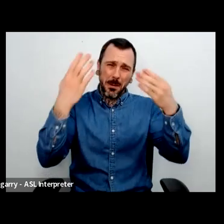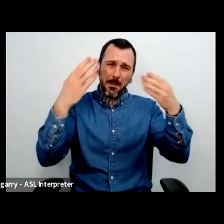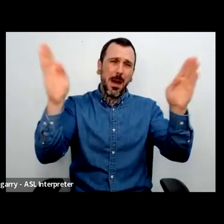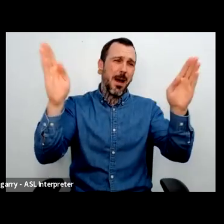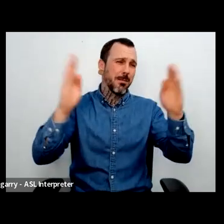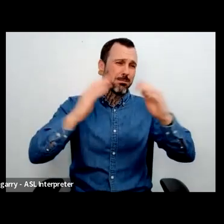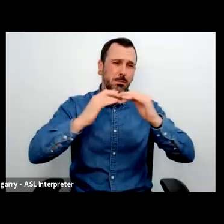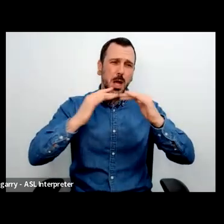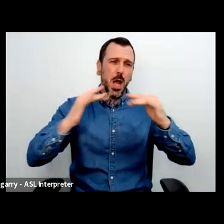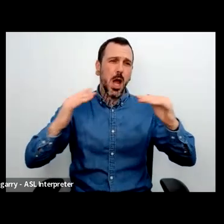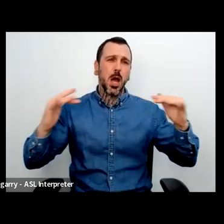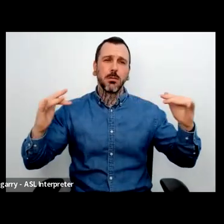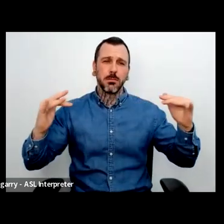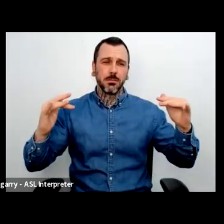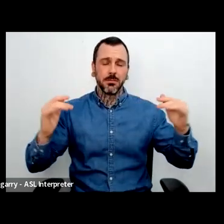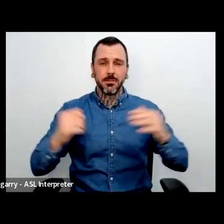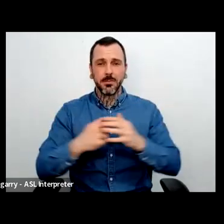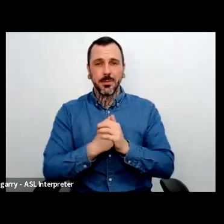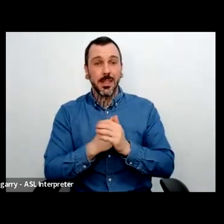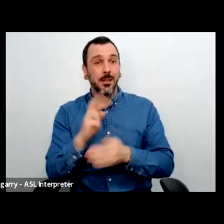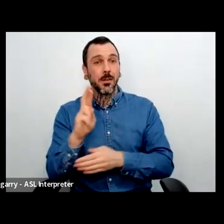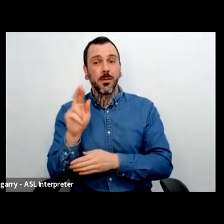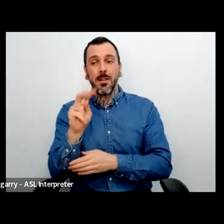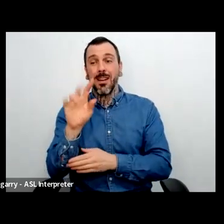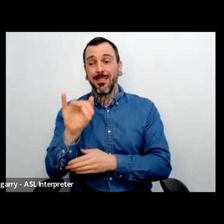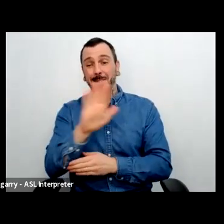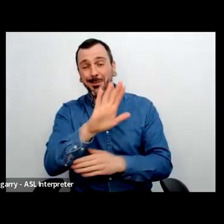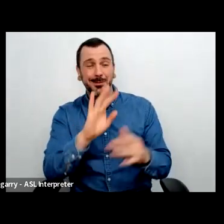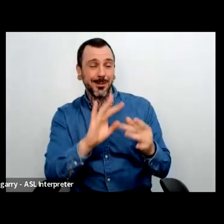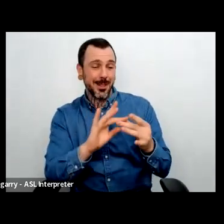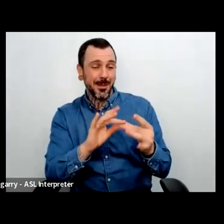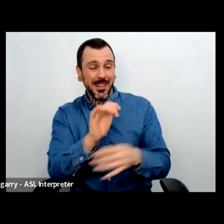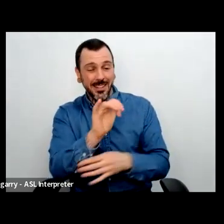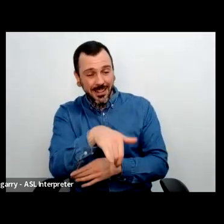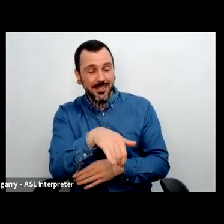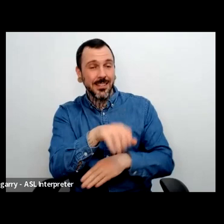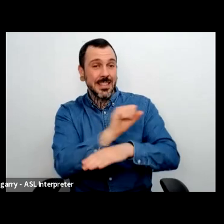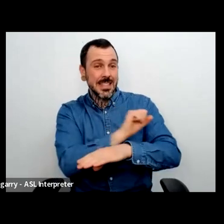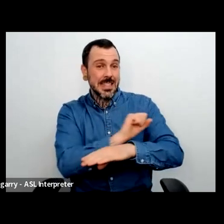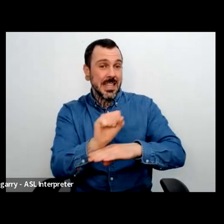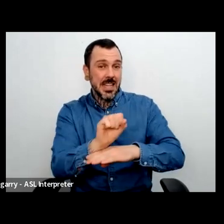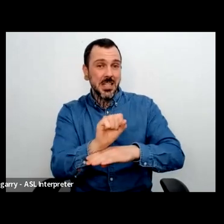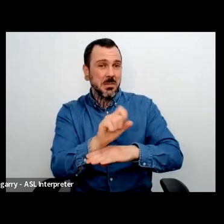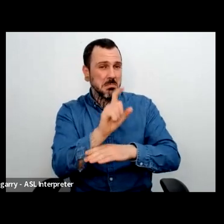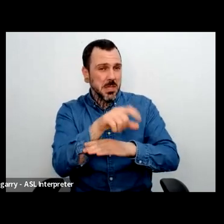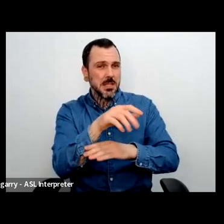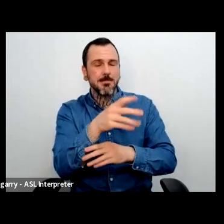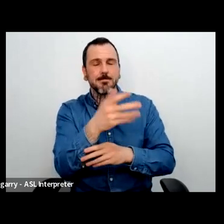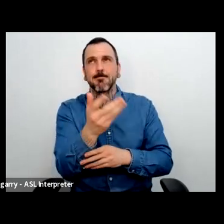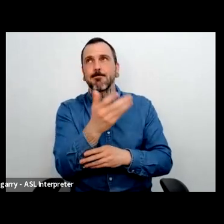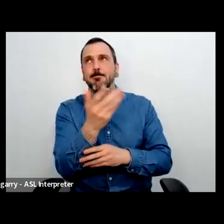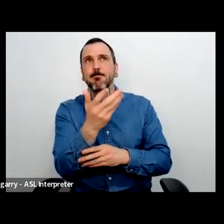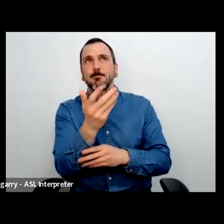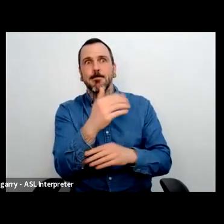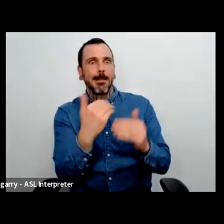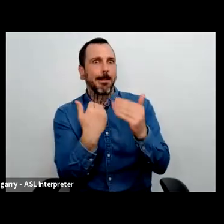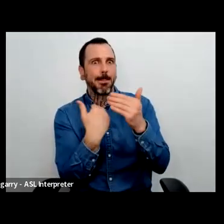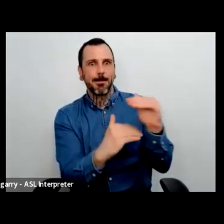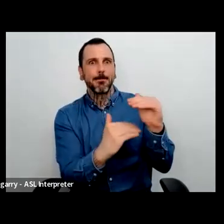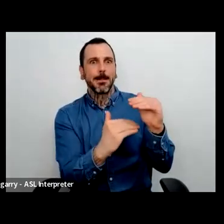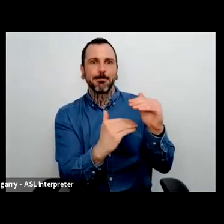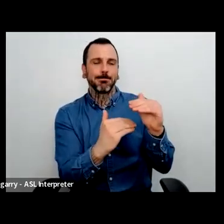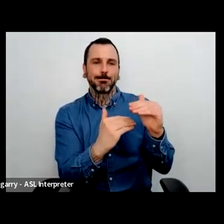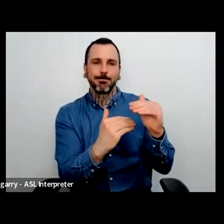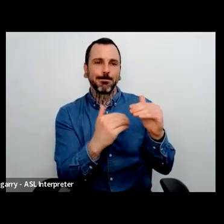that's even really what you're saying, Ravi. It's just, you know, the stage doesn't have to be, as we've thought about it forever, you know,